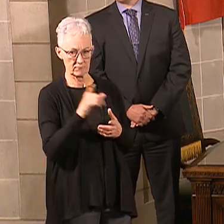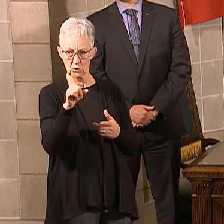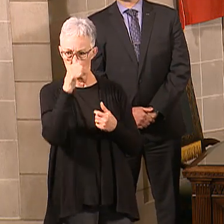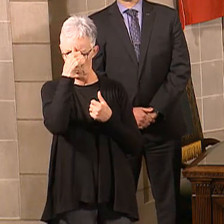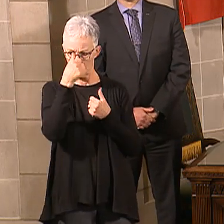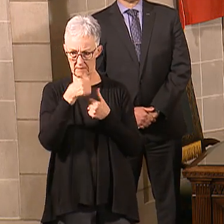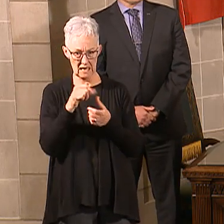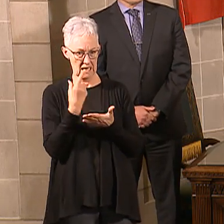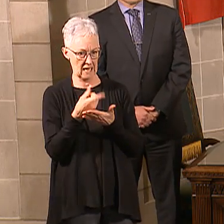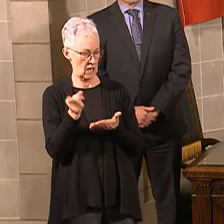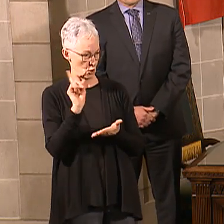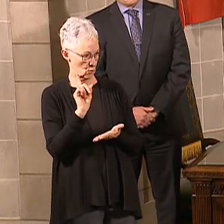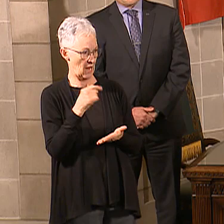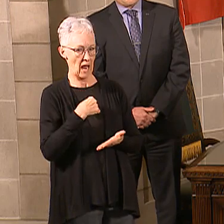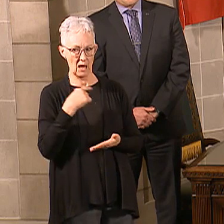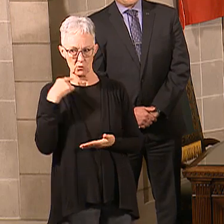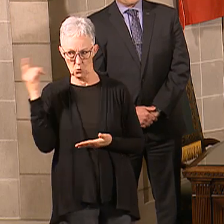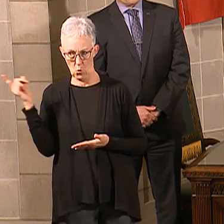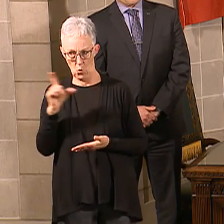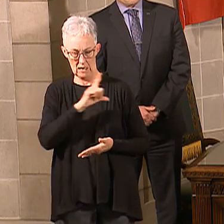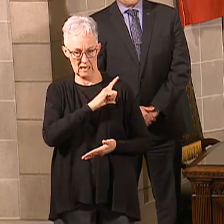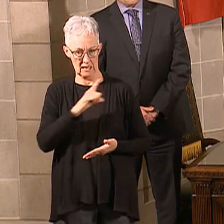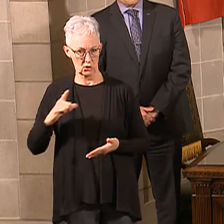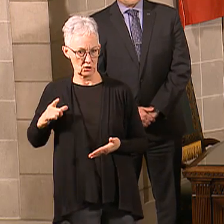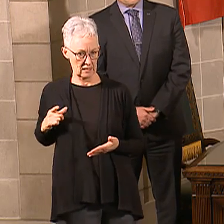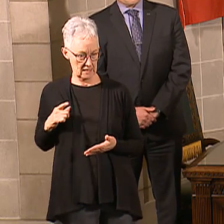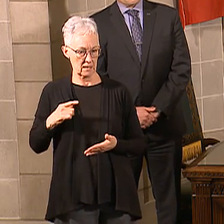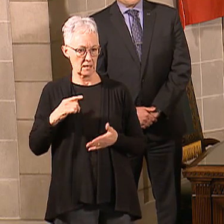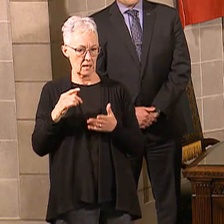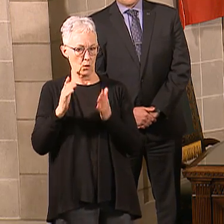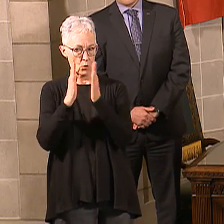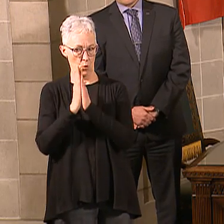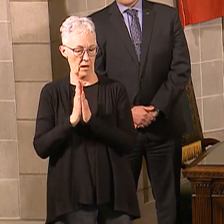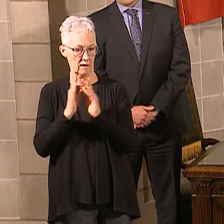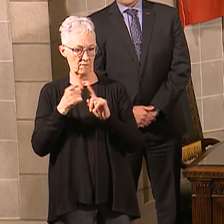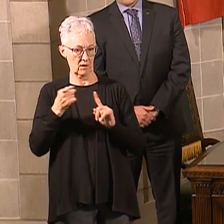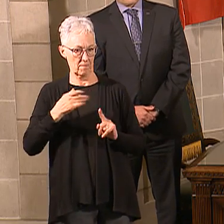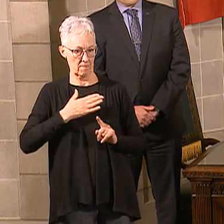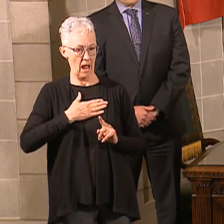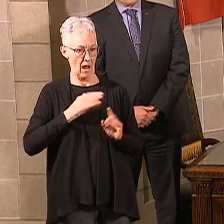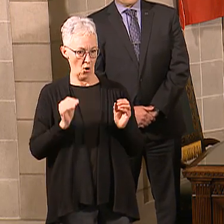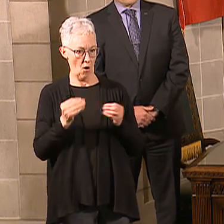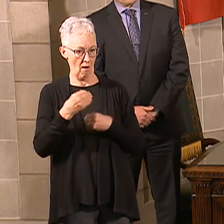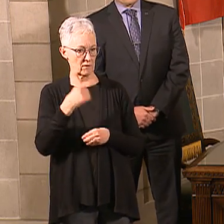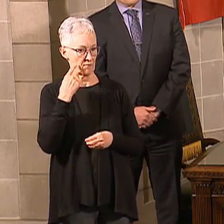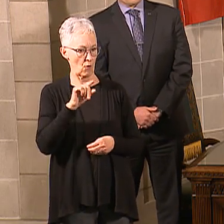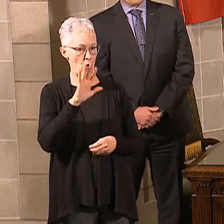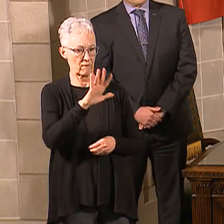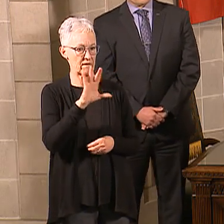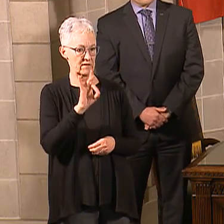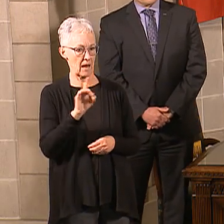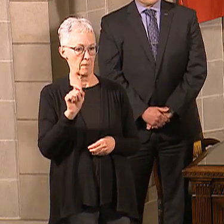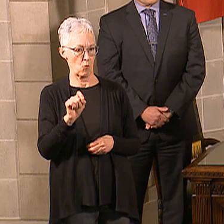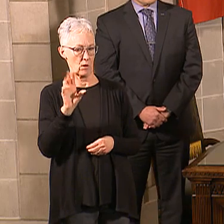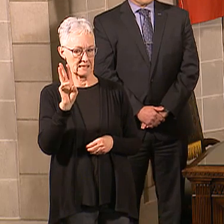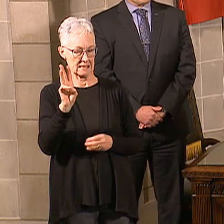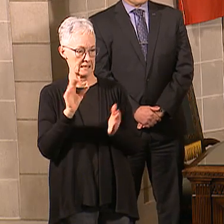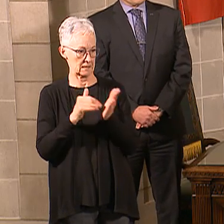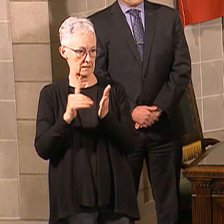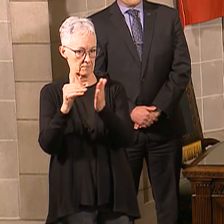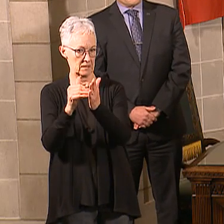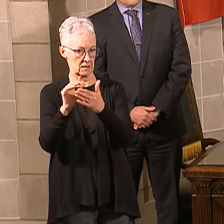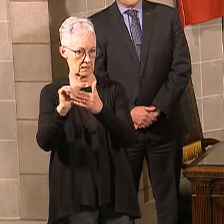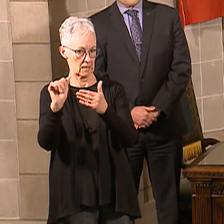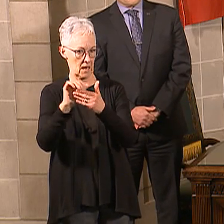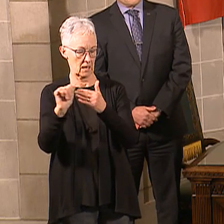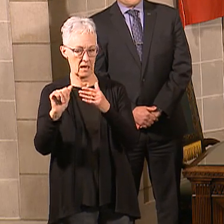recall, last week I briefed the legislature on a request from my office for $58.6 million. The legislature added another